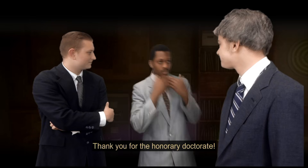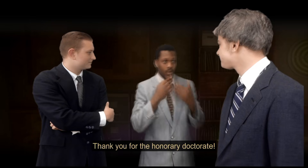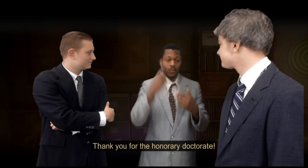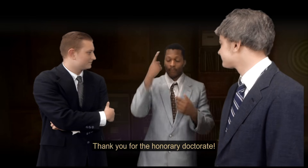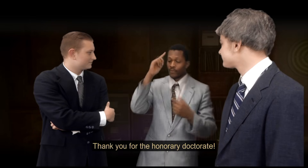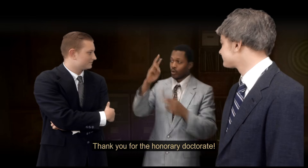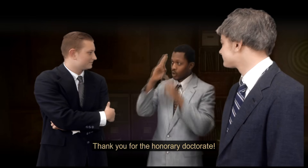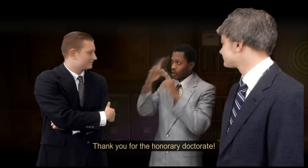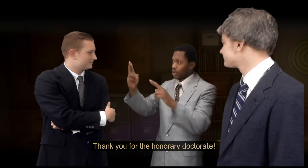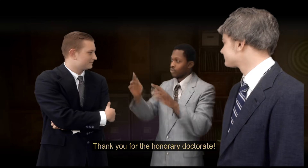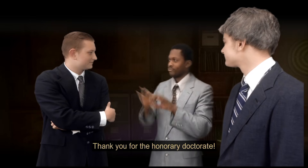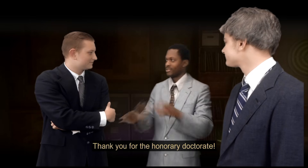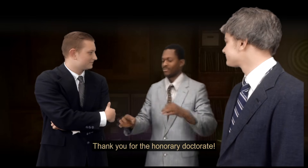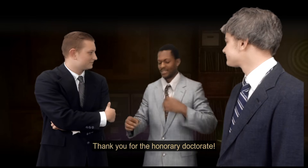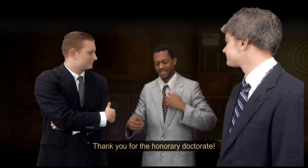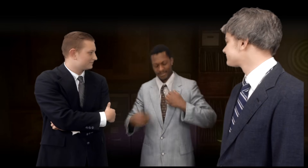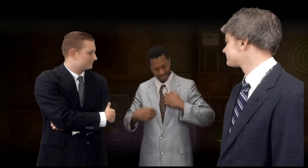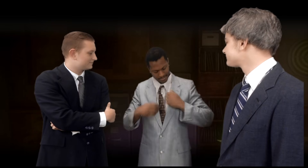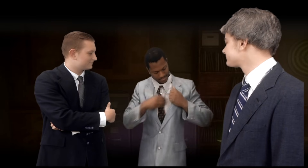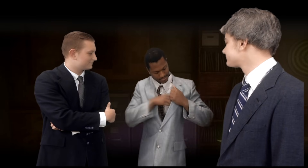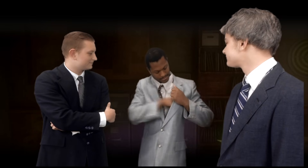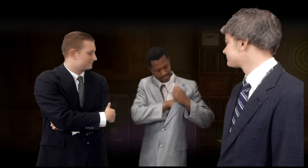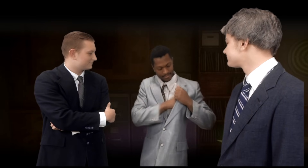Thank you for the honorary doctorate.